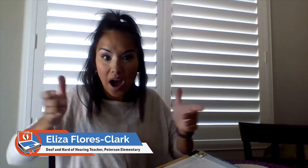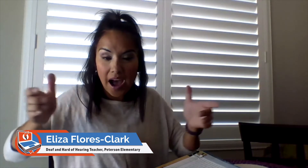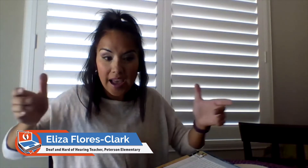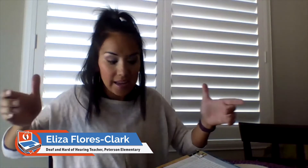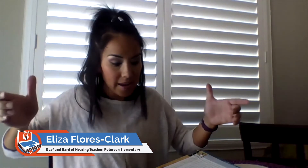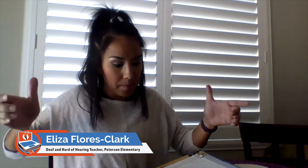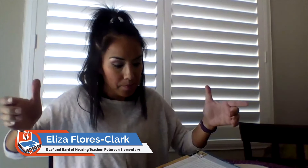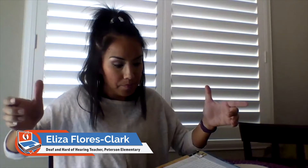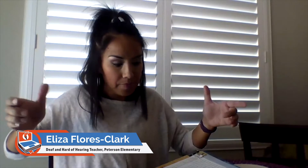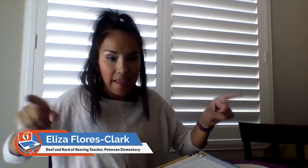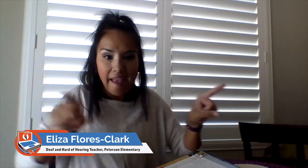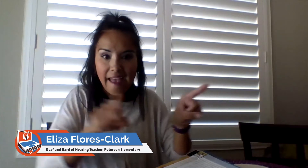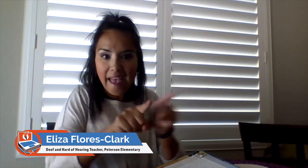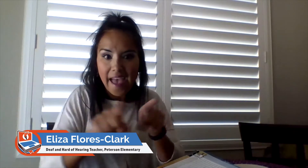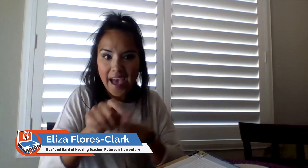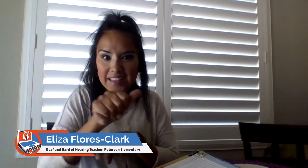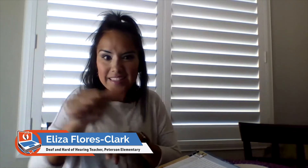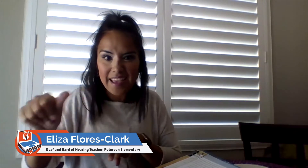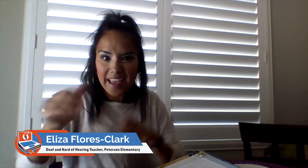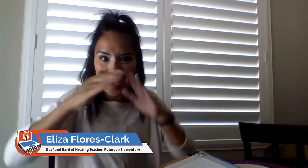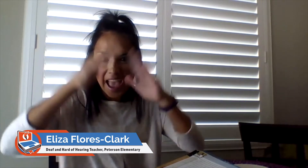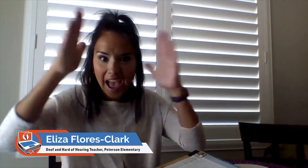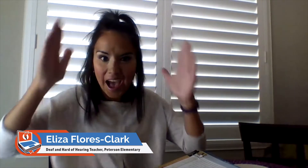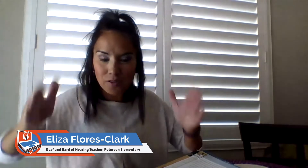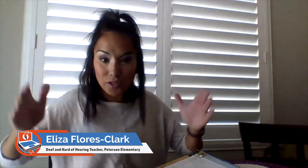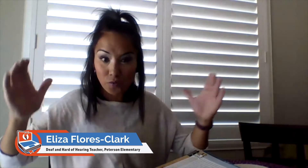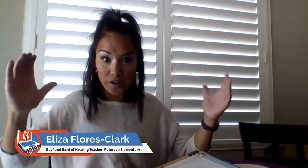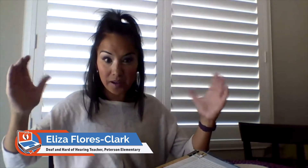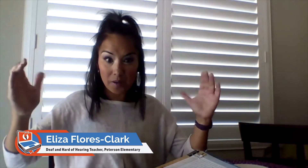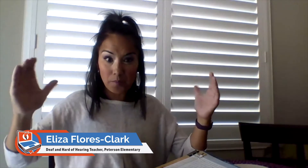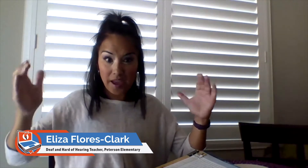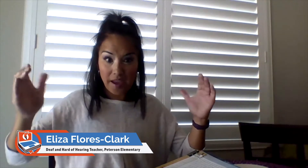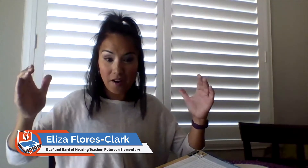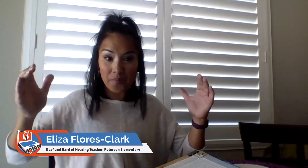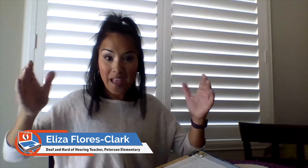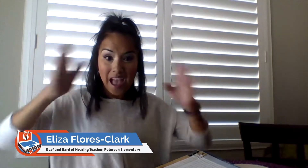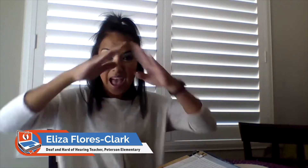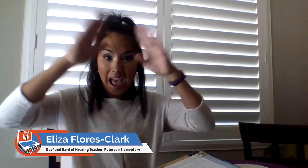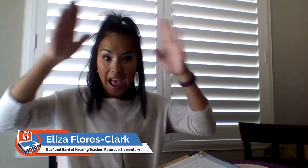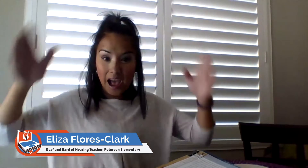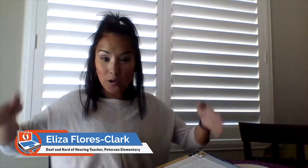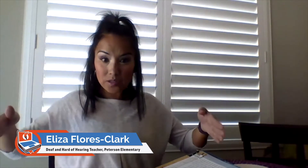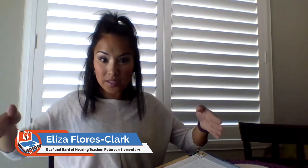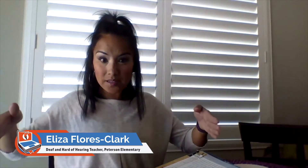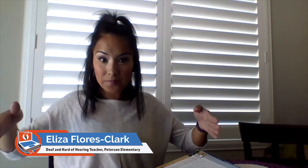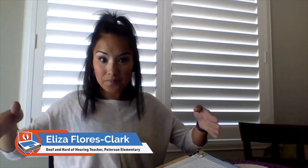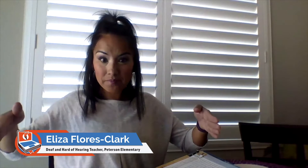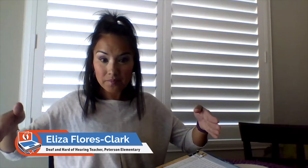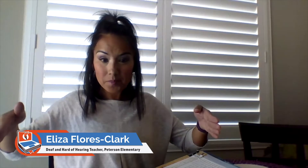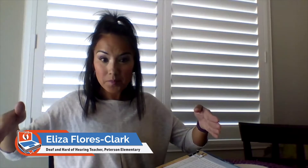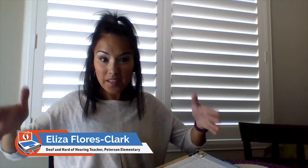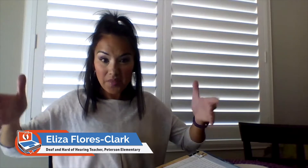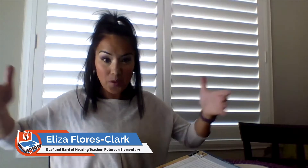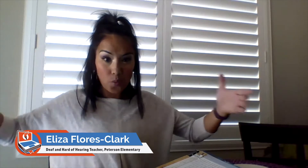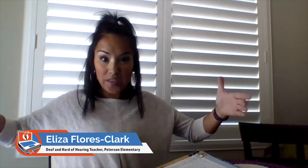wide as a house. So if we can, a house, the width of